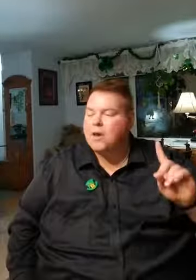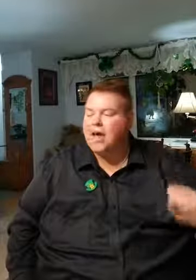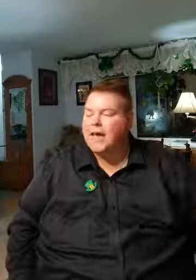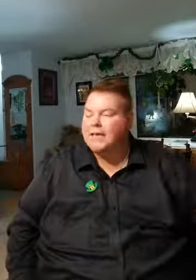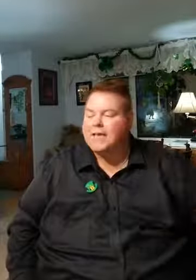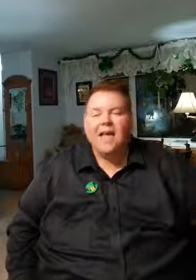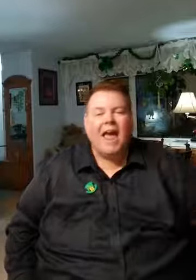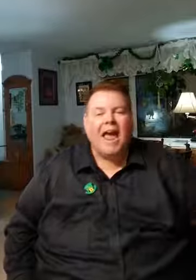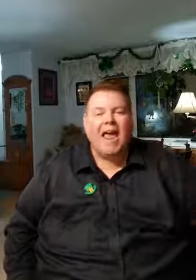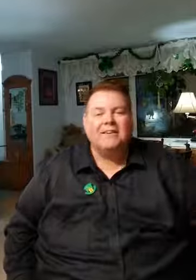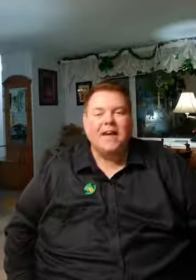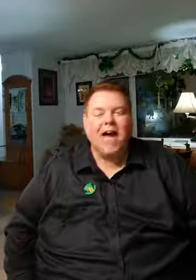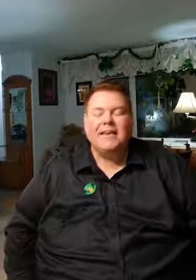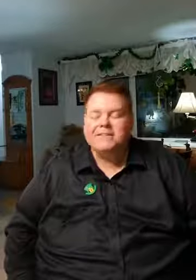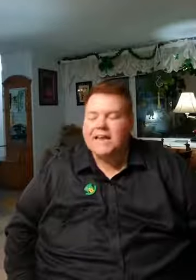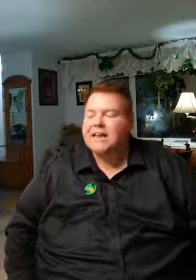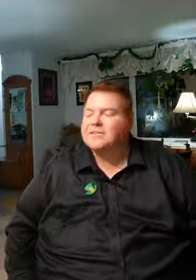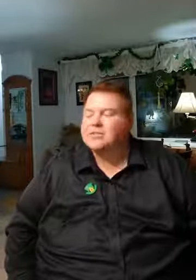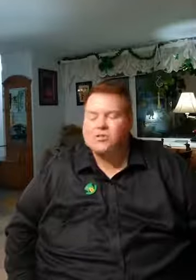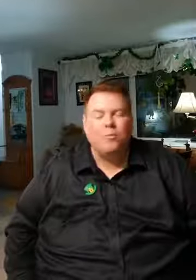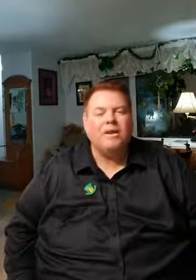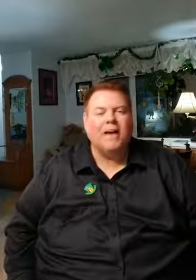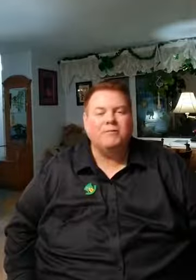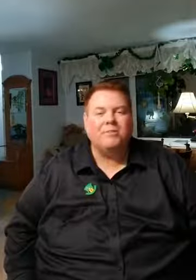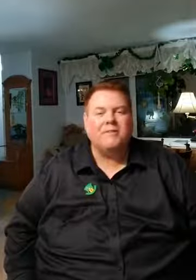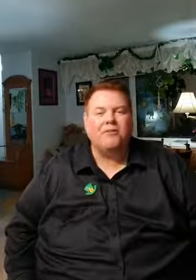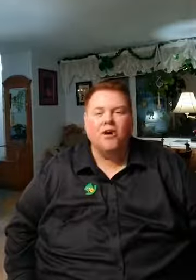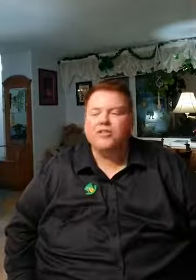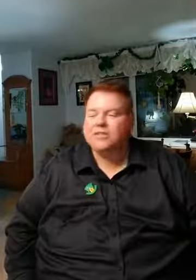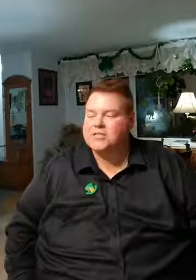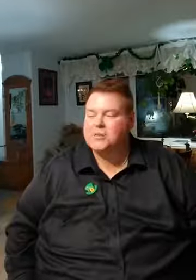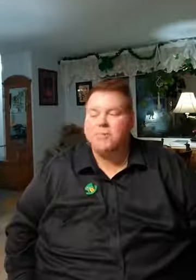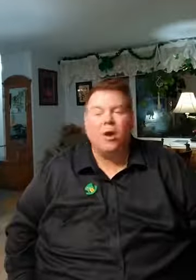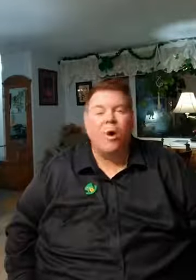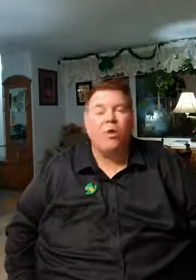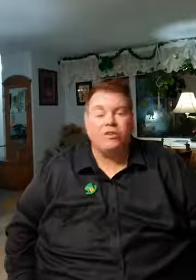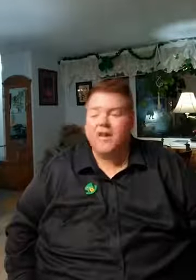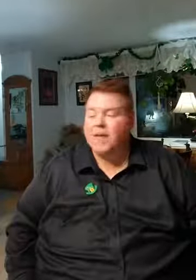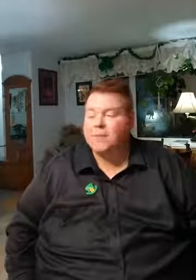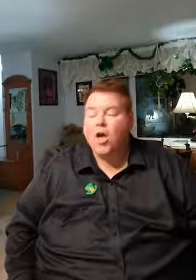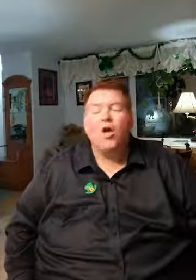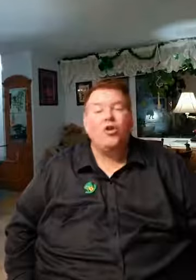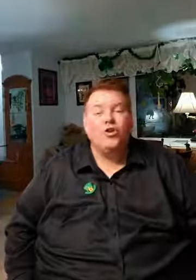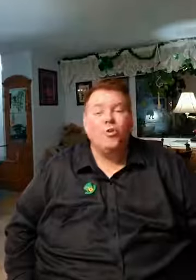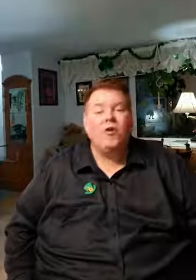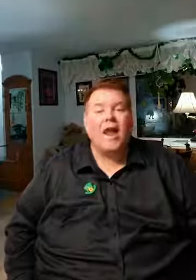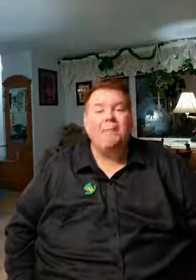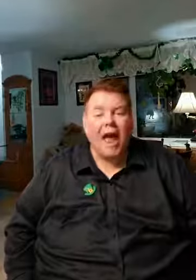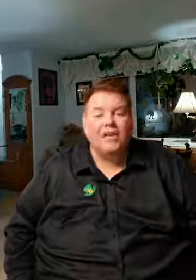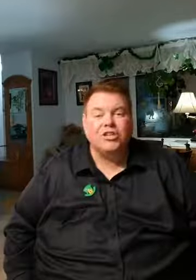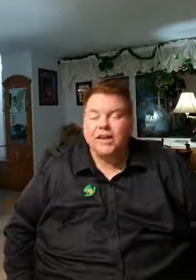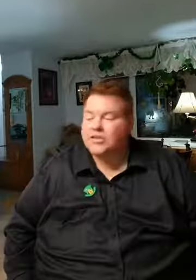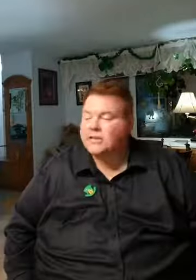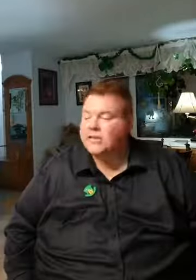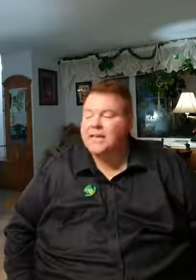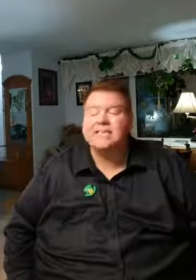line, and I say it so many times to myself, not just this week, but all the time. Your imagination is the